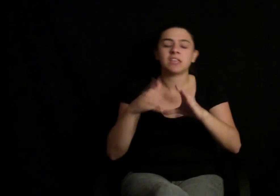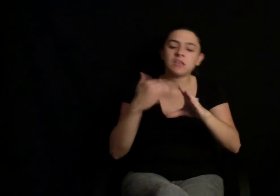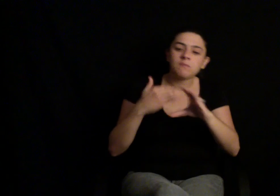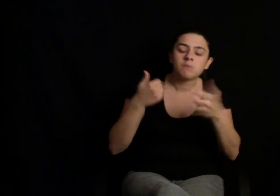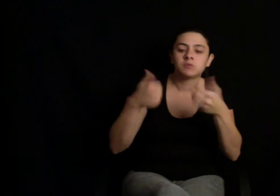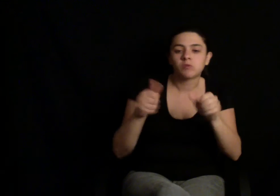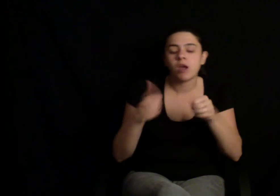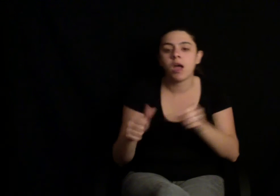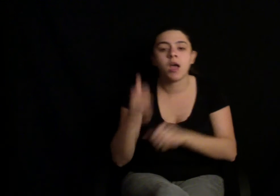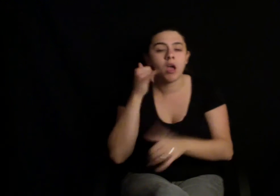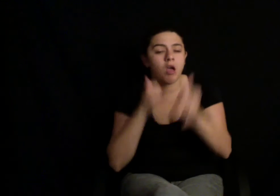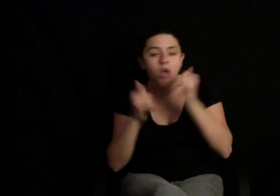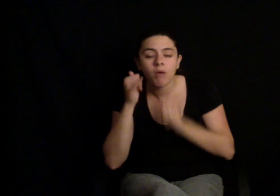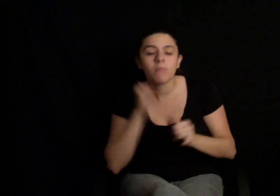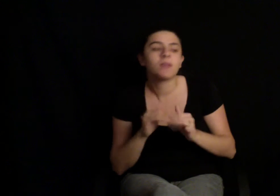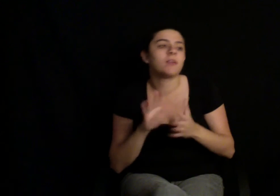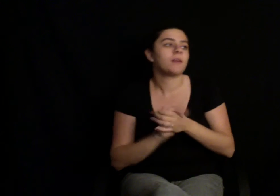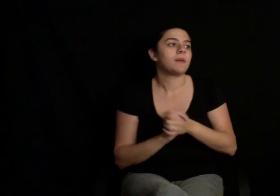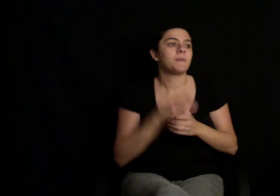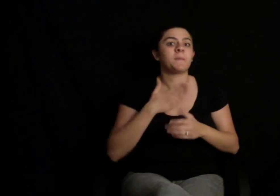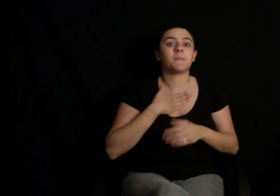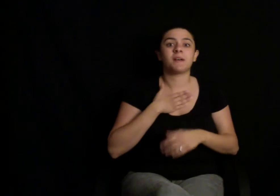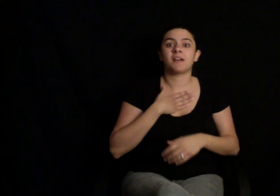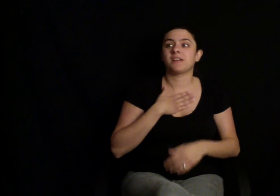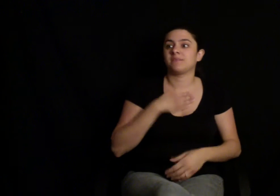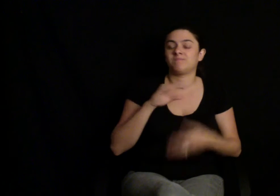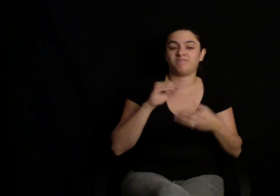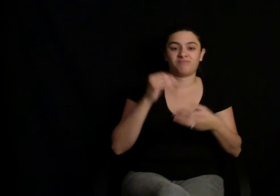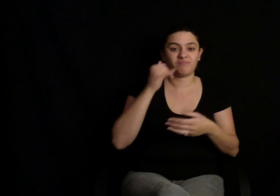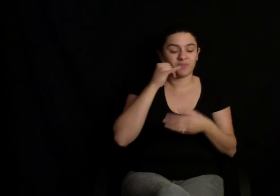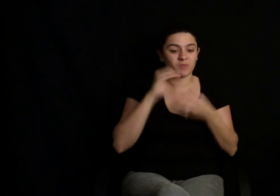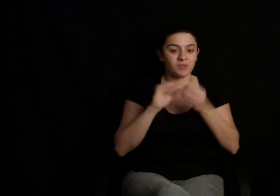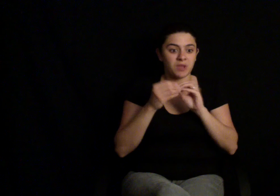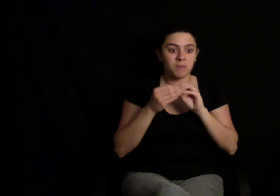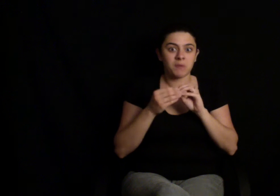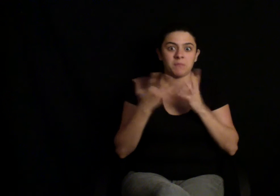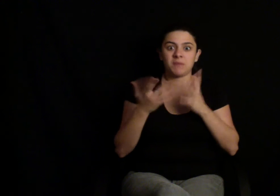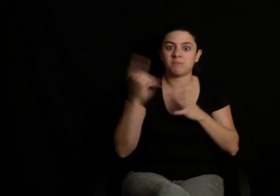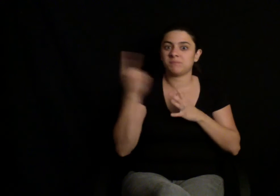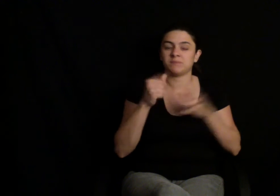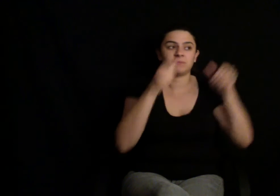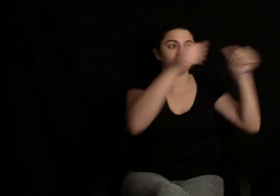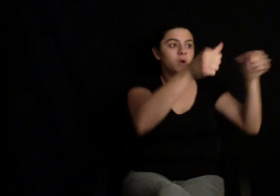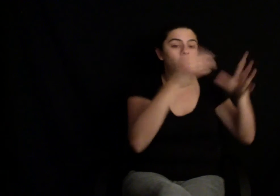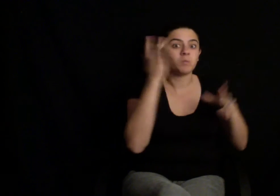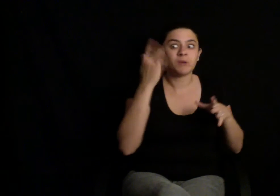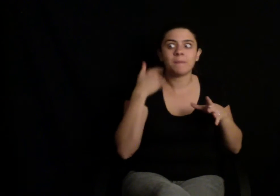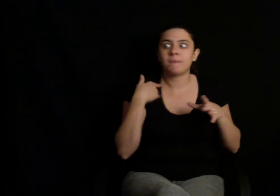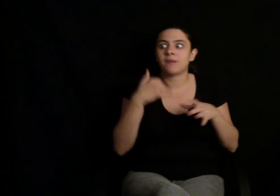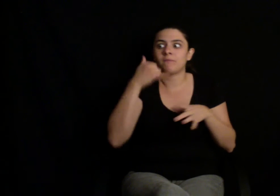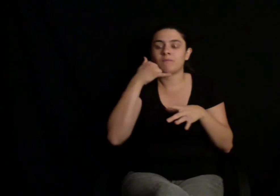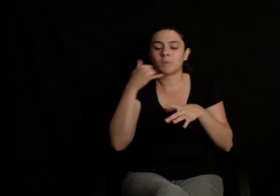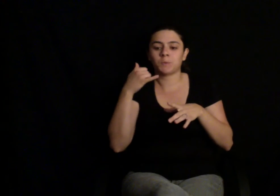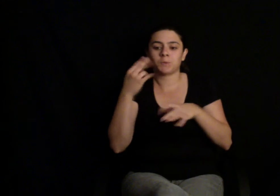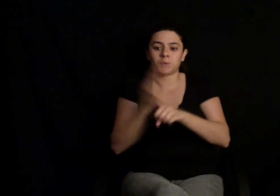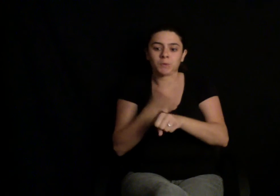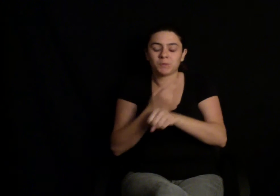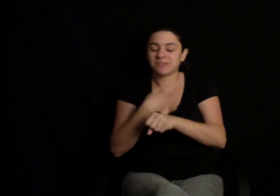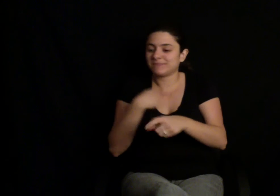me in any way. I think my phone number got out or something to the point where I actually couldn't use my phone. It was on nonstop vibrate, and